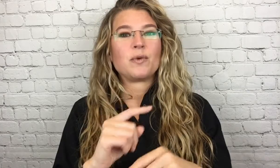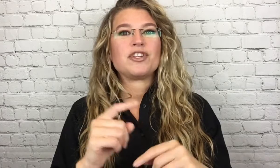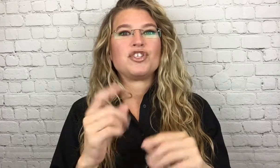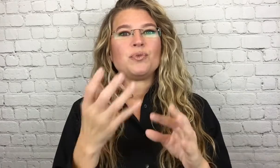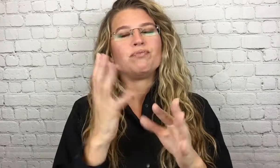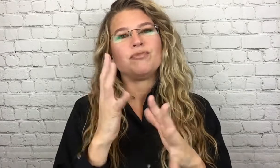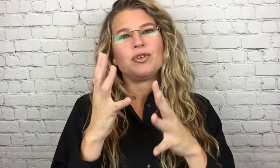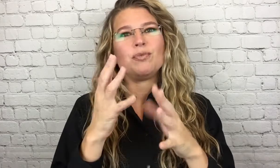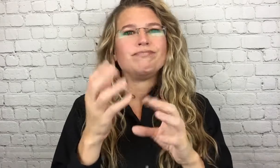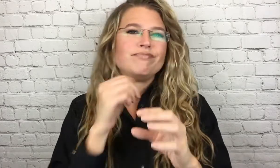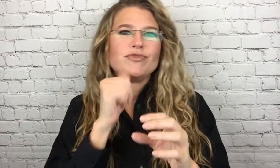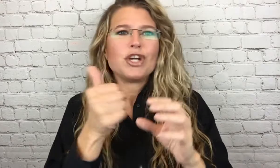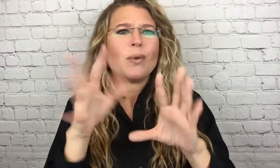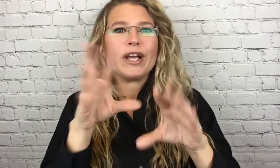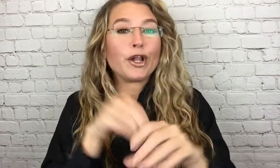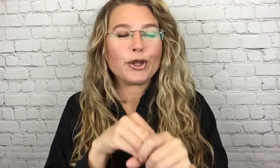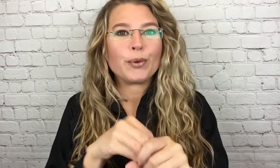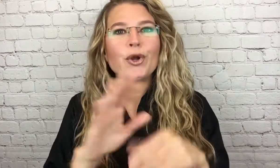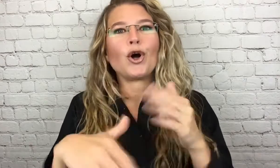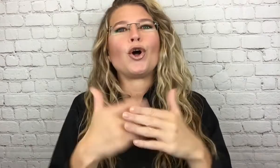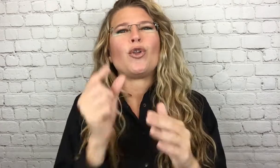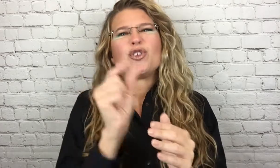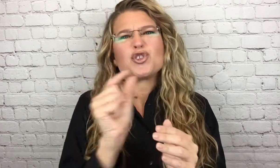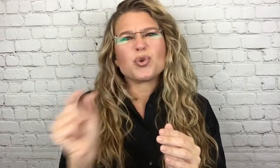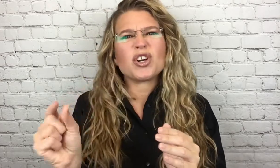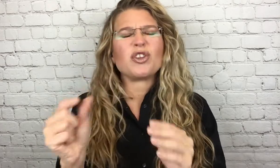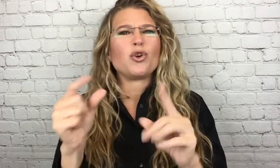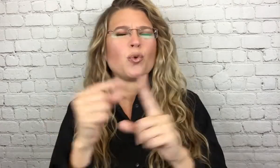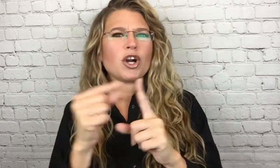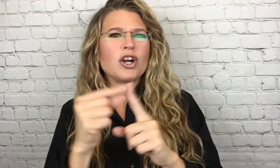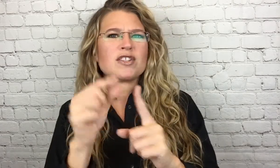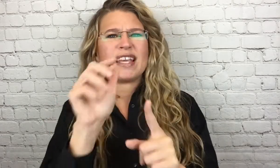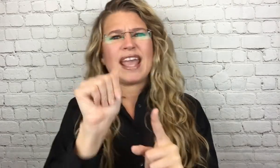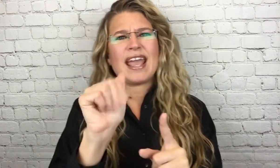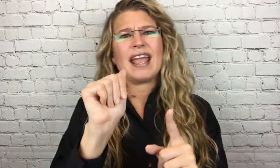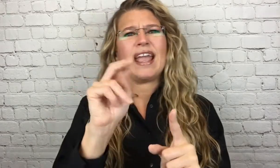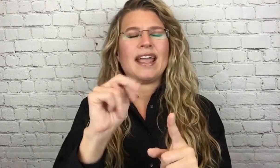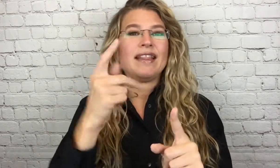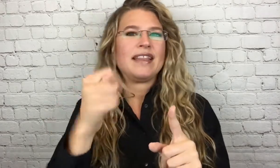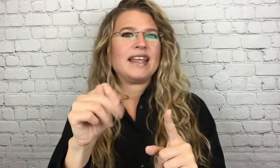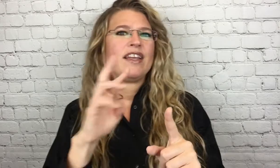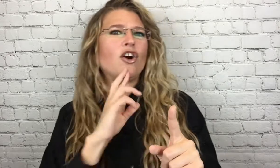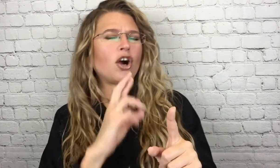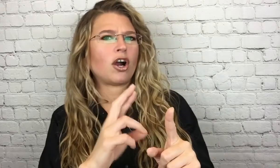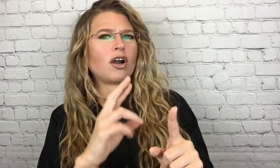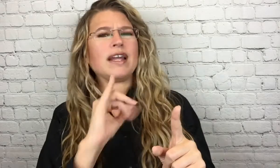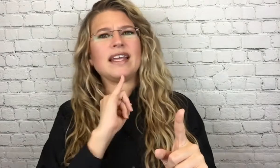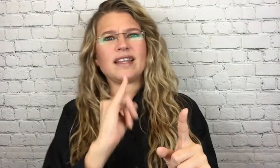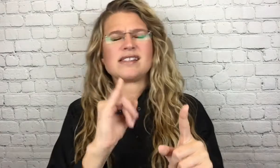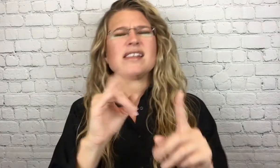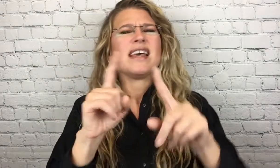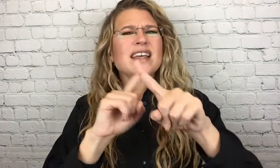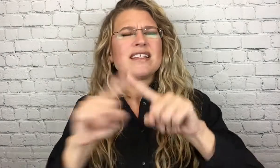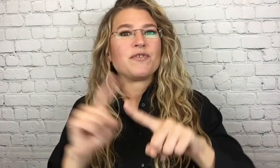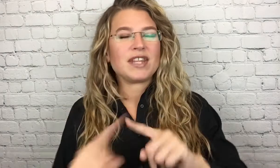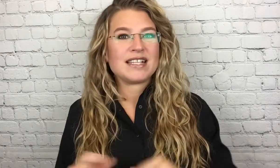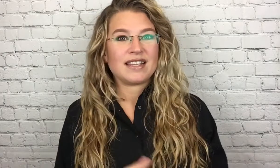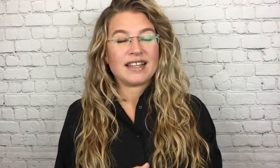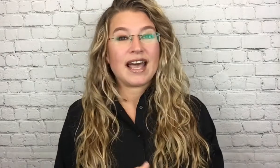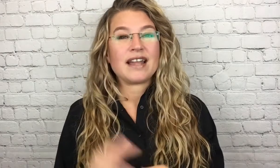language, you don't include all the short little words like a and the, are, is, different things like that. It's